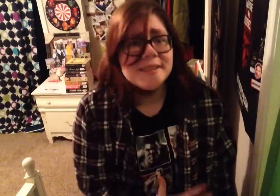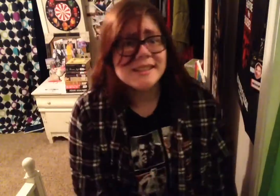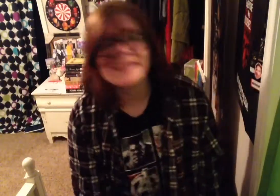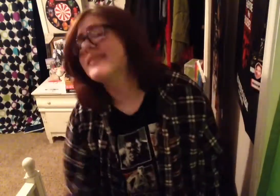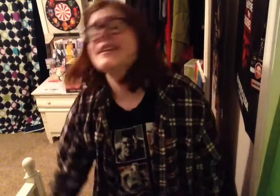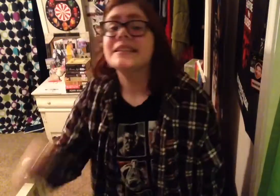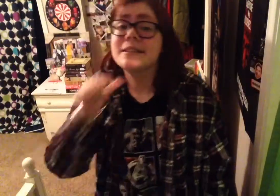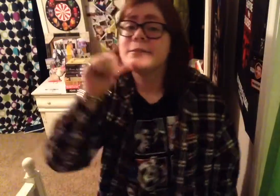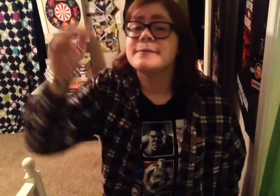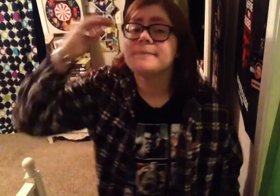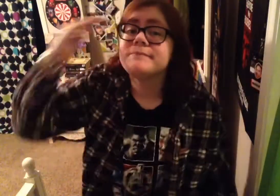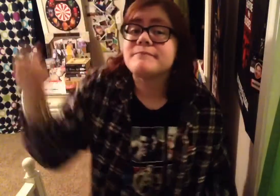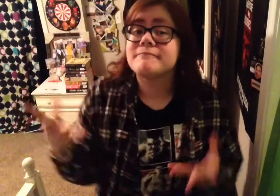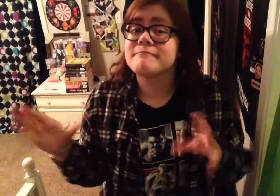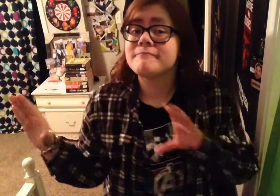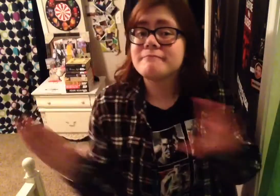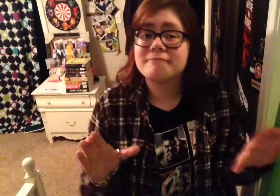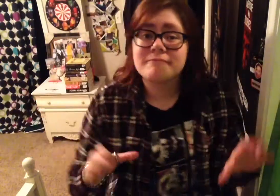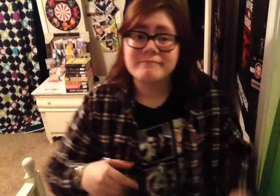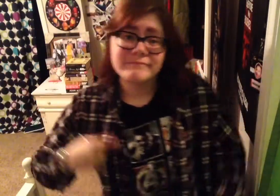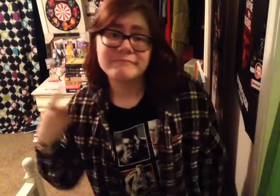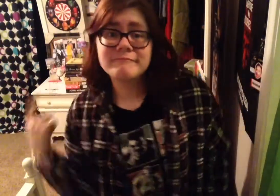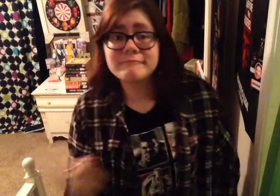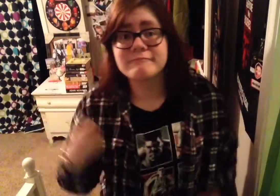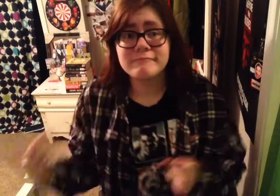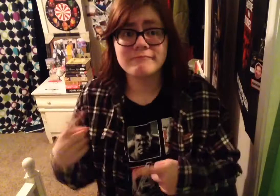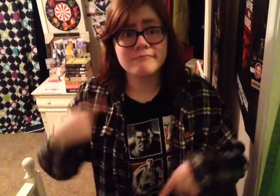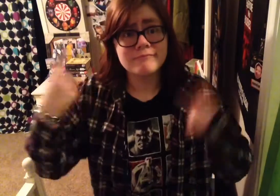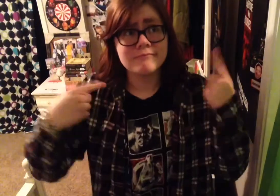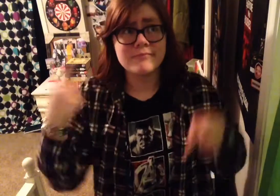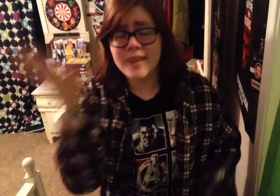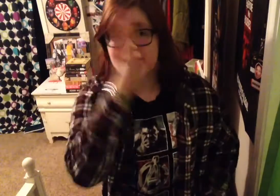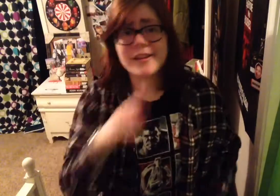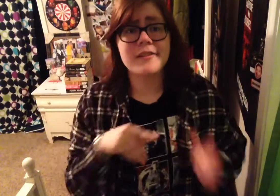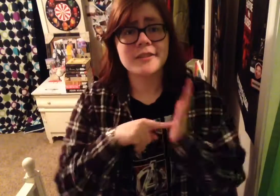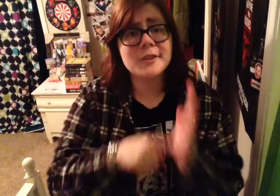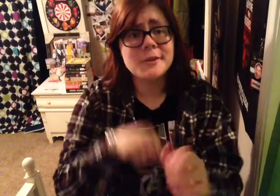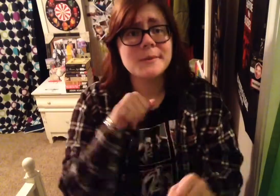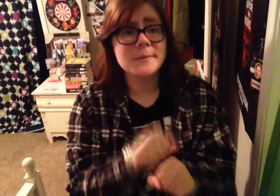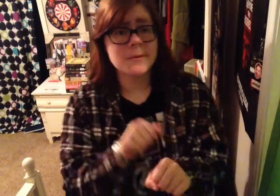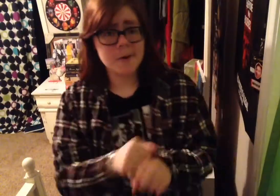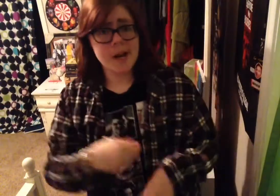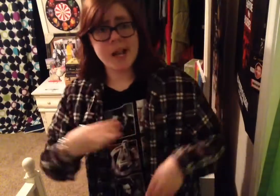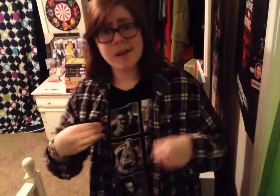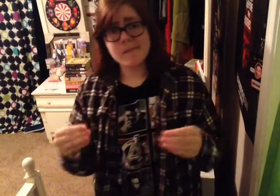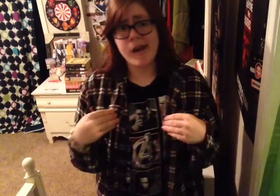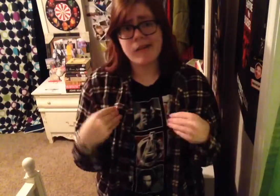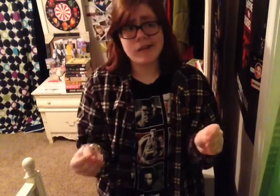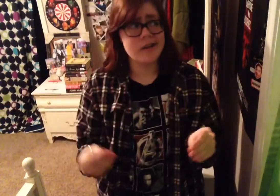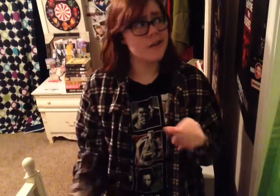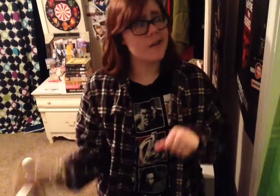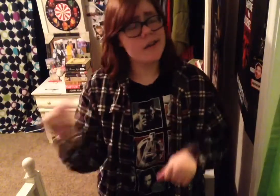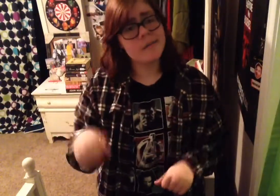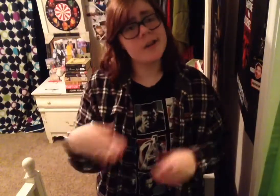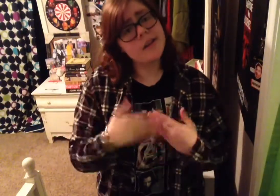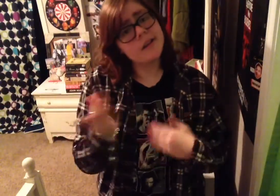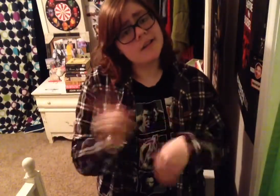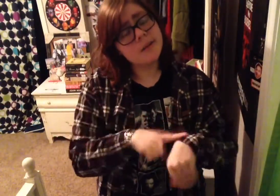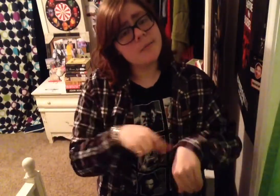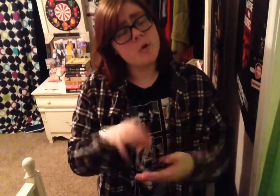please, you wouldn't know what I'm doing. You're always going berserk, but you never show up to work. Give my regards to Abigail next time you